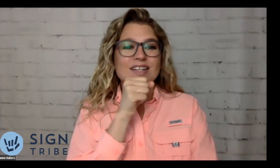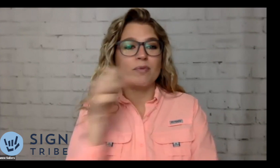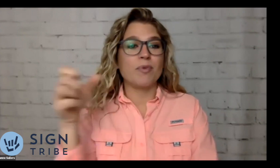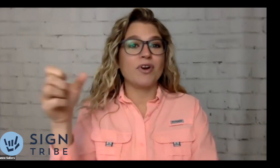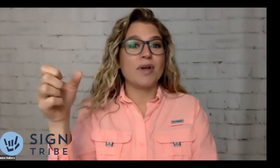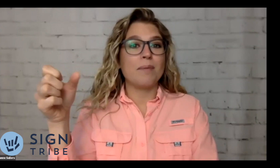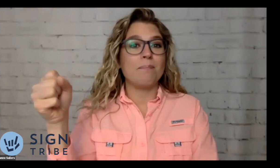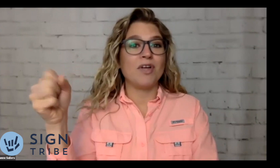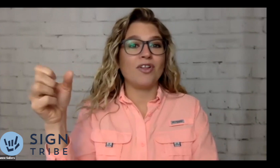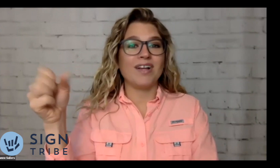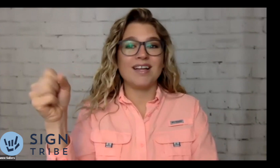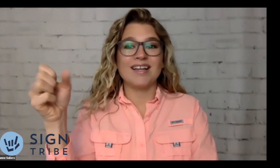Remember, milk,